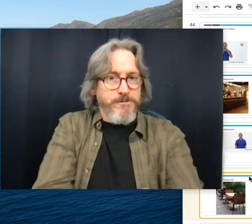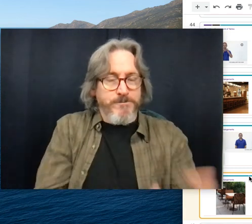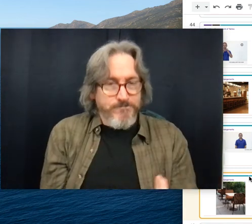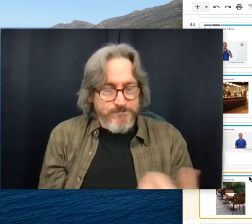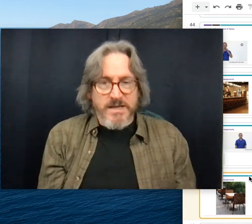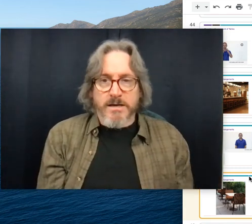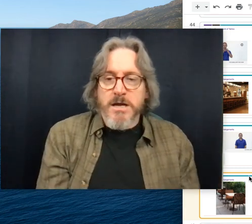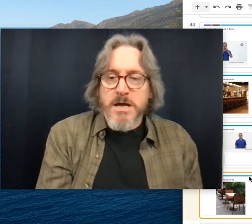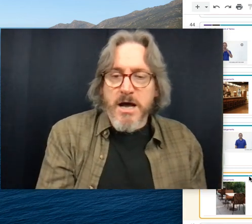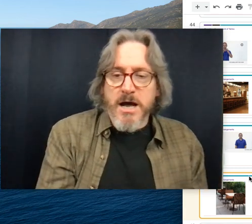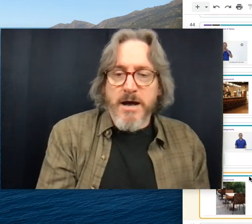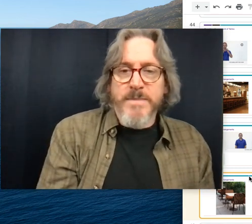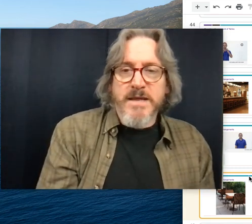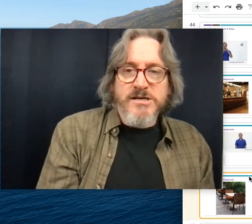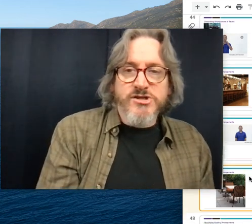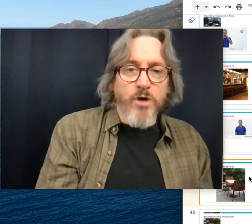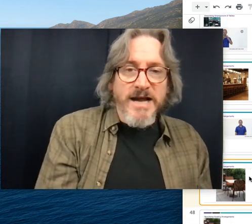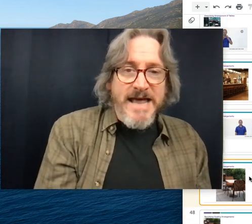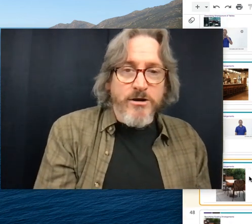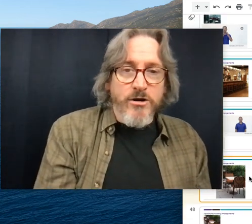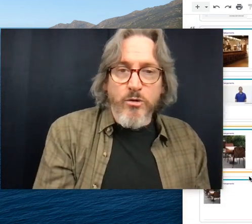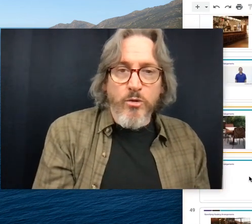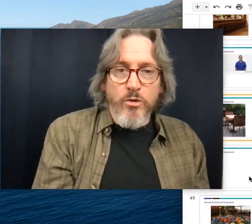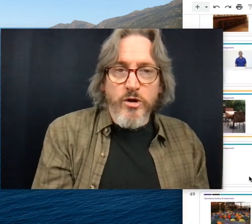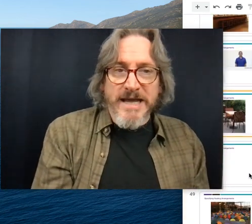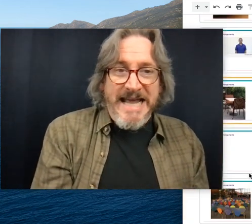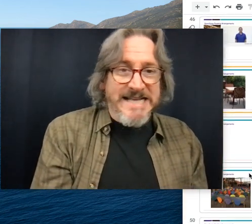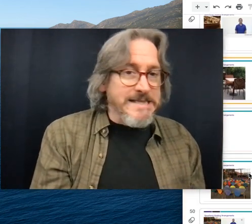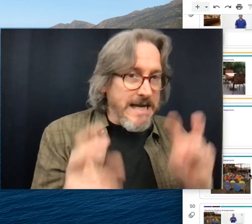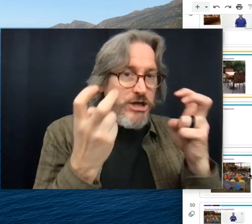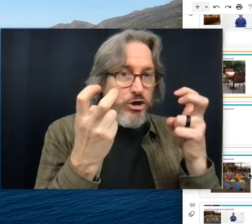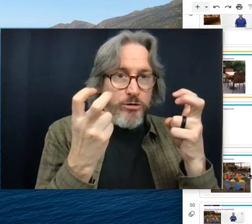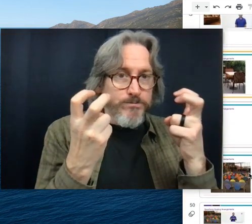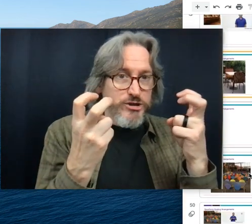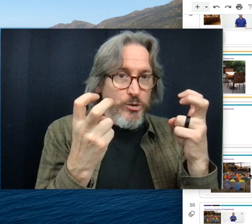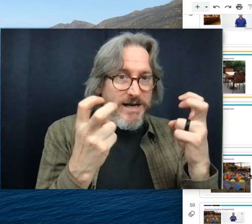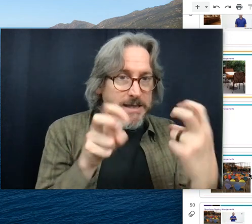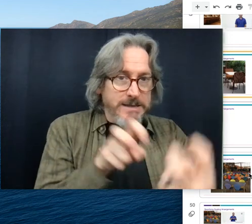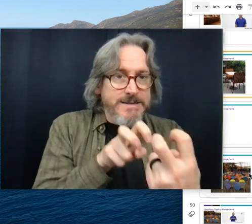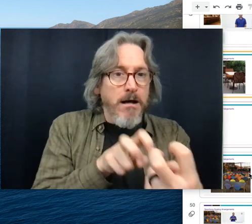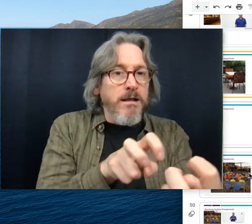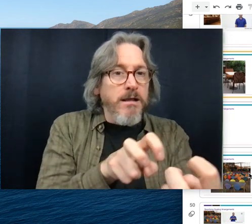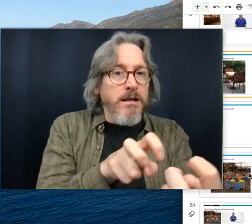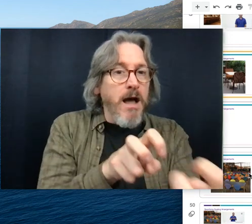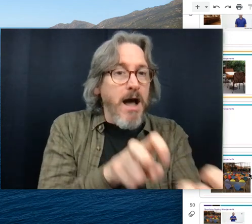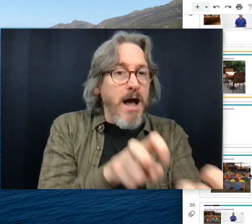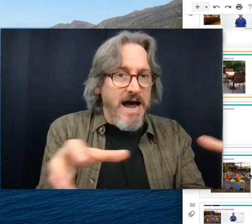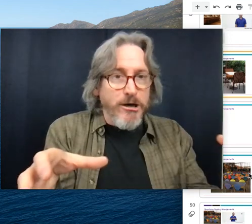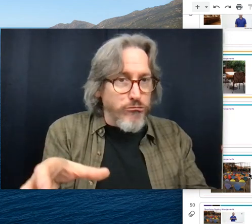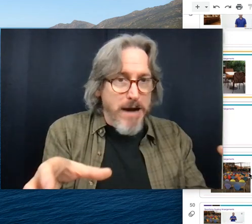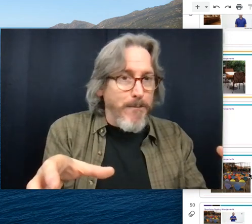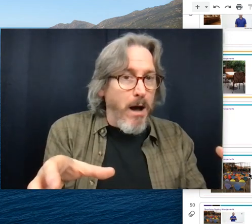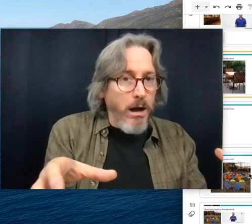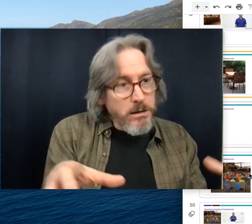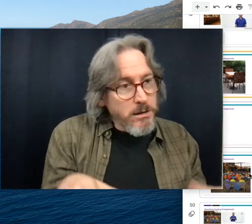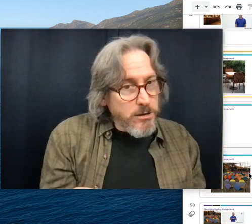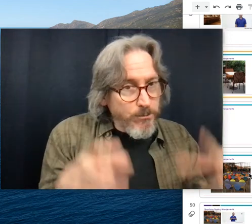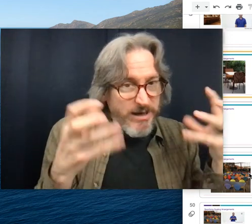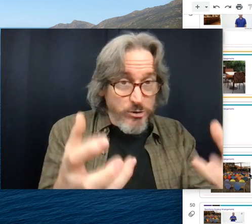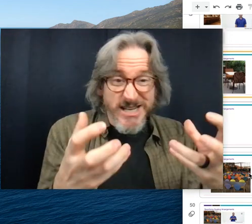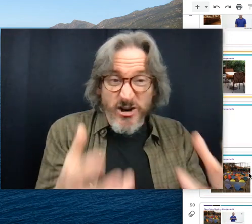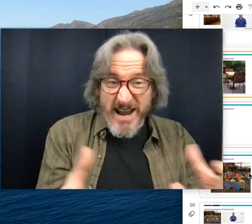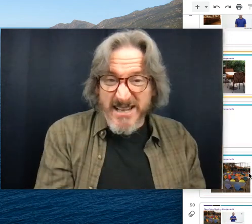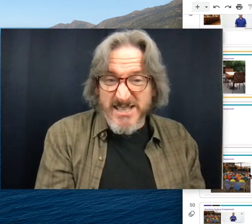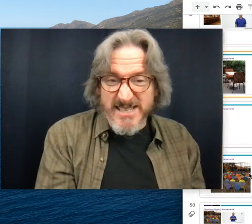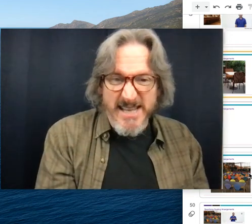chair. So again, it's like you're doing a little dollhouse diorama,